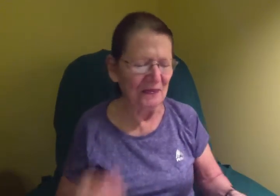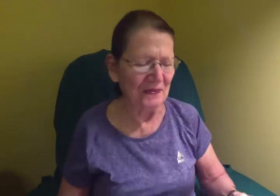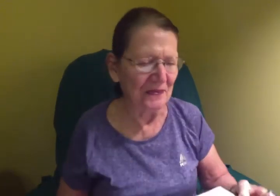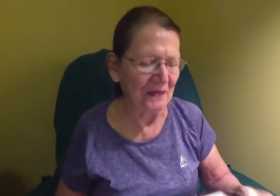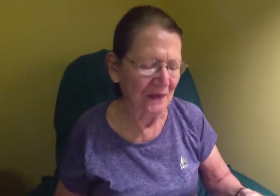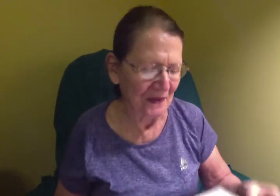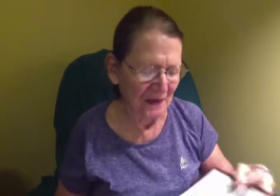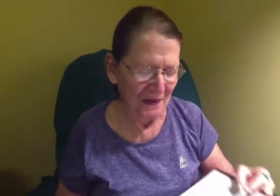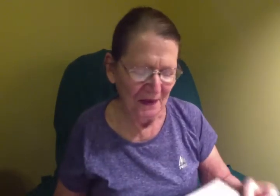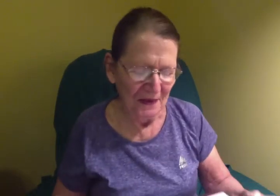do.